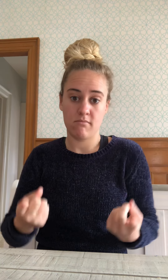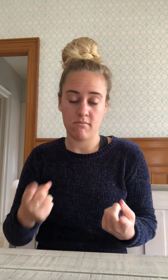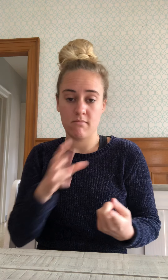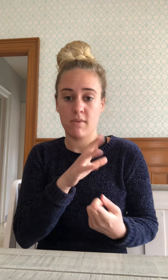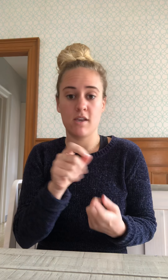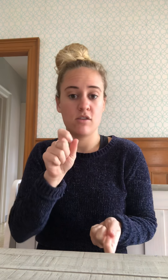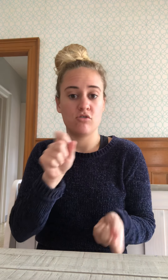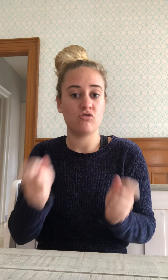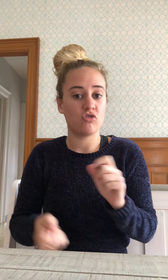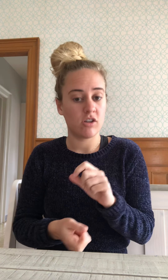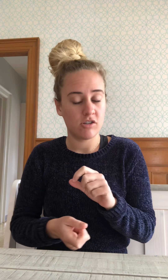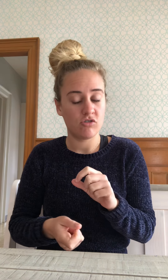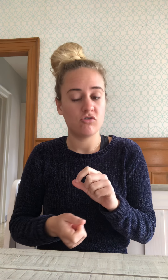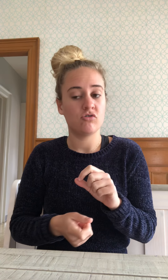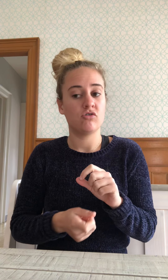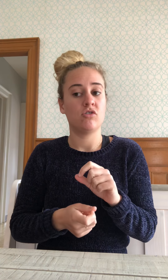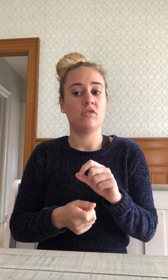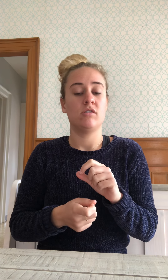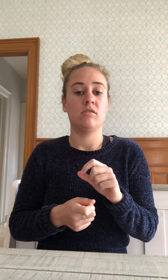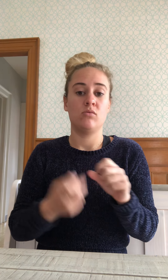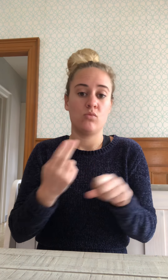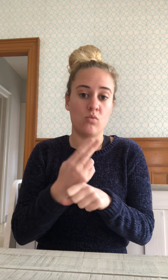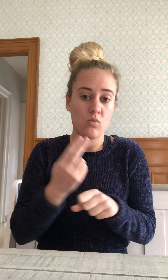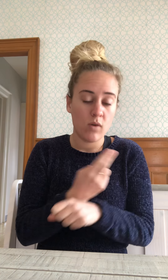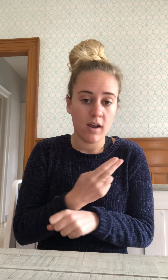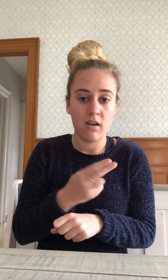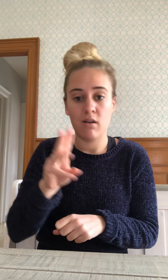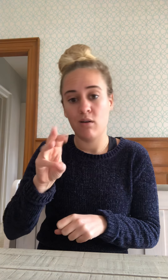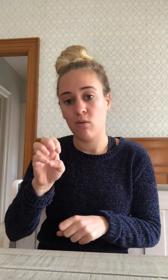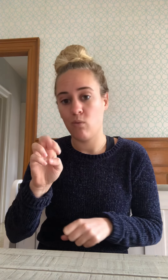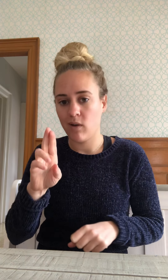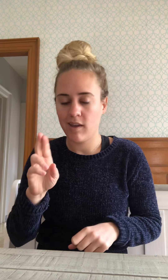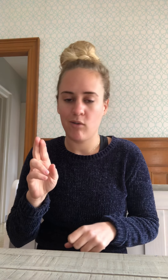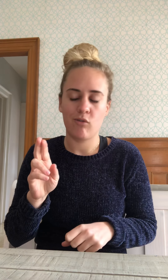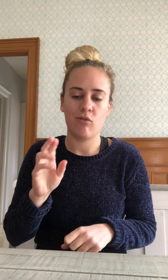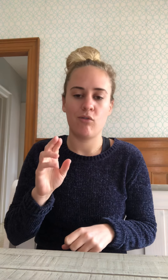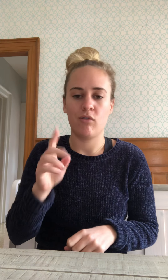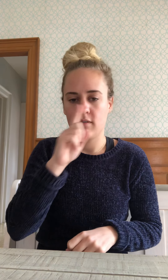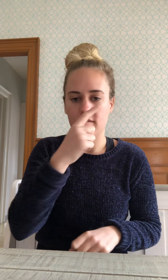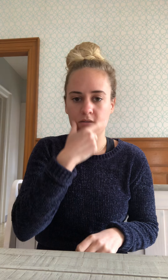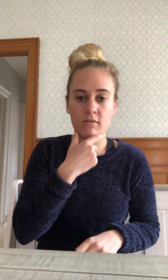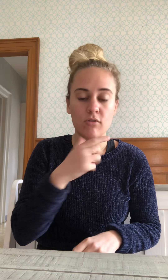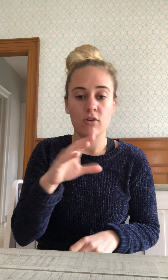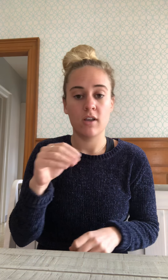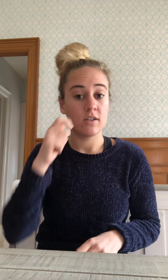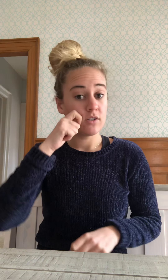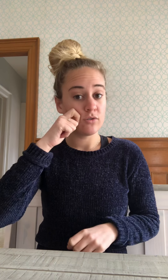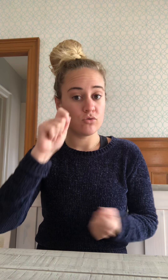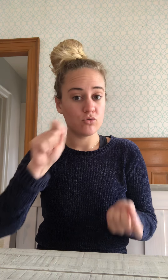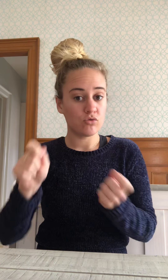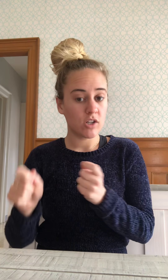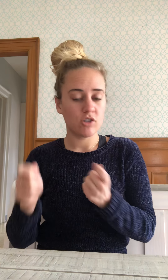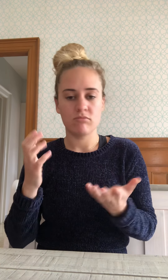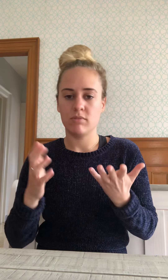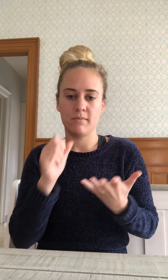in wear of the denture, change in resorption on the tissues doesn't meet the same way, the contacts